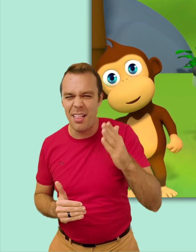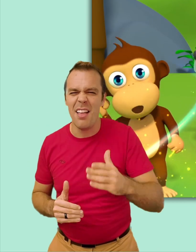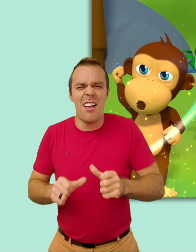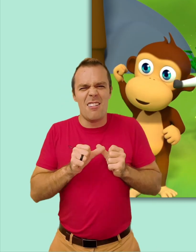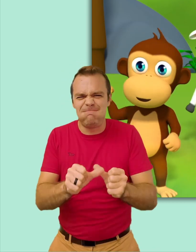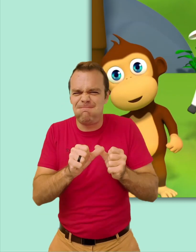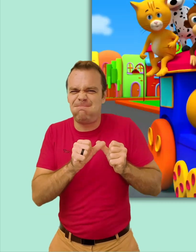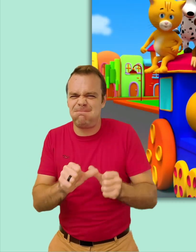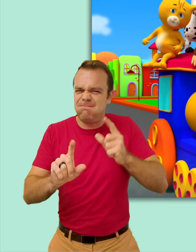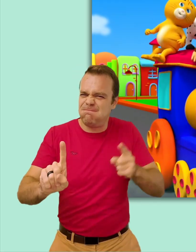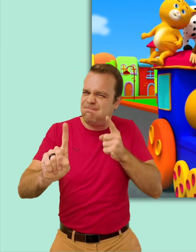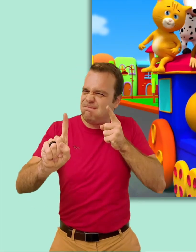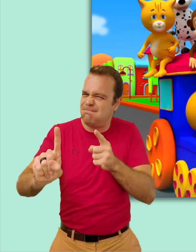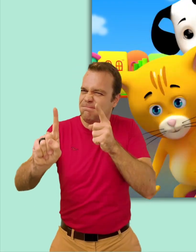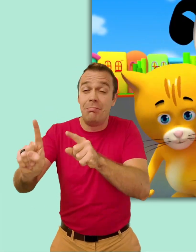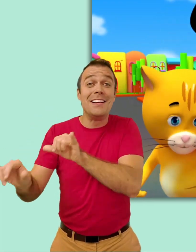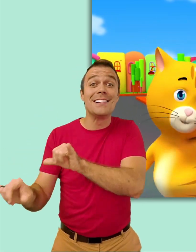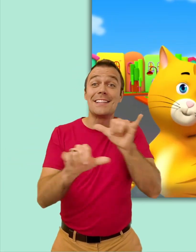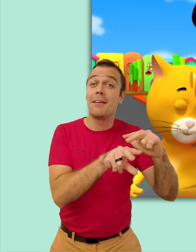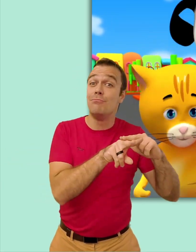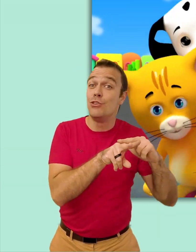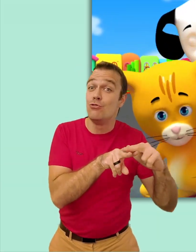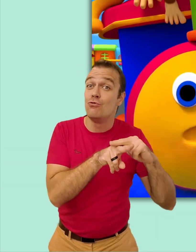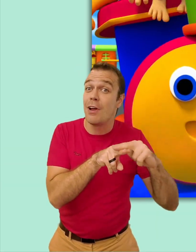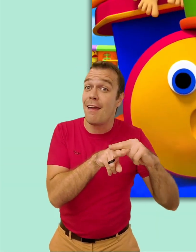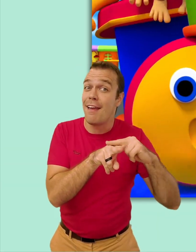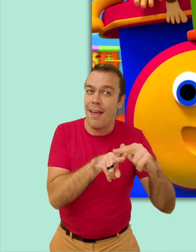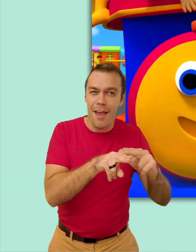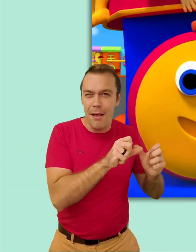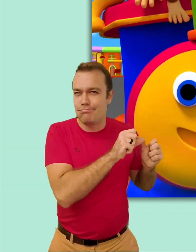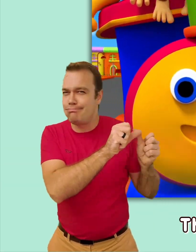go, we go. Like the train on the tracks, we